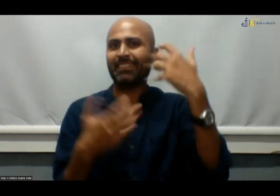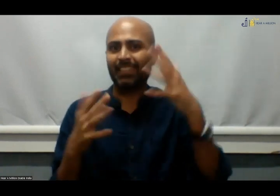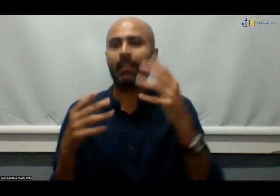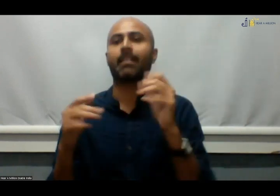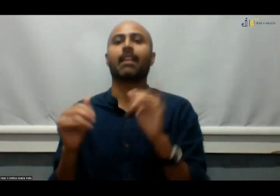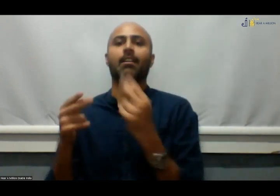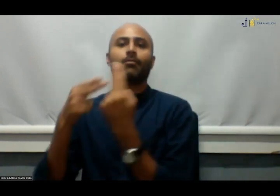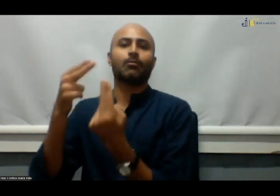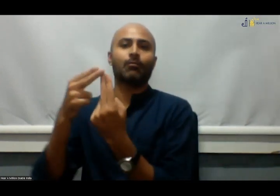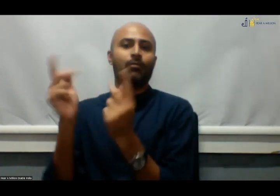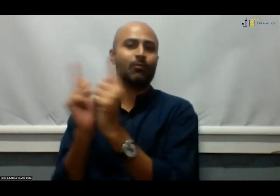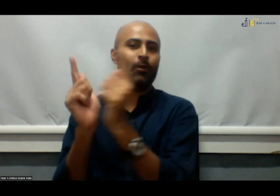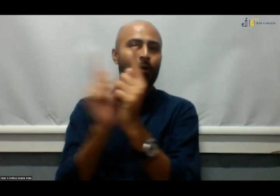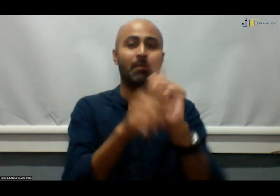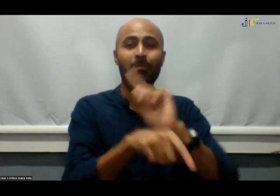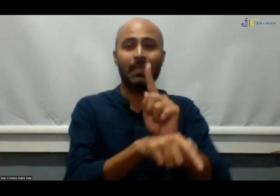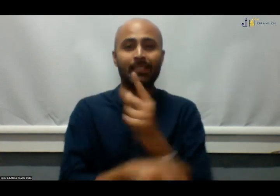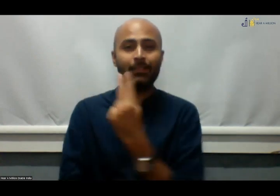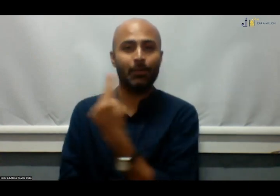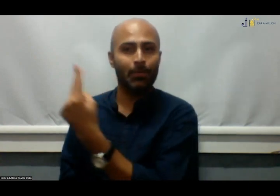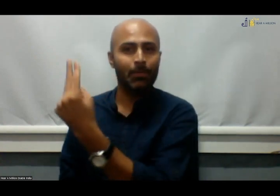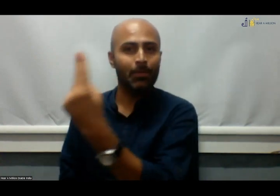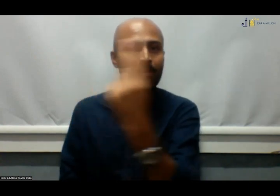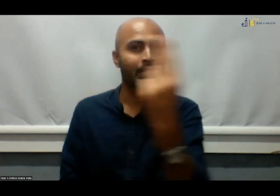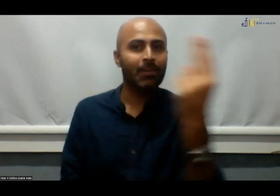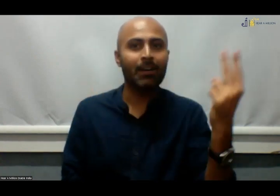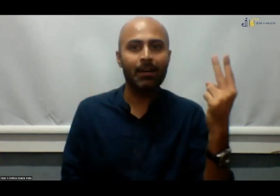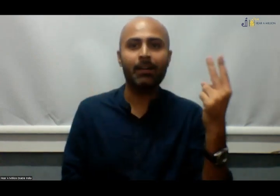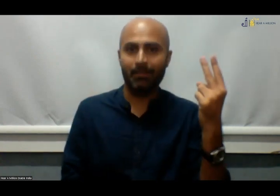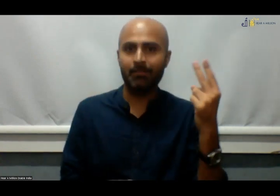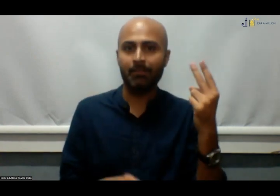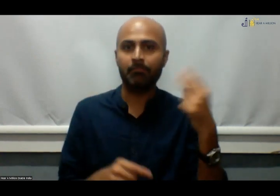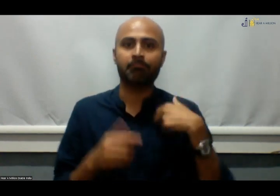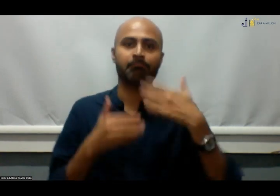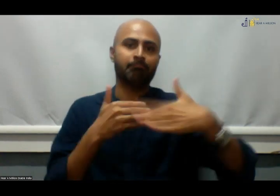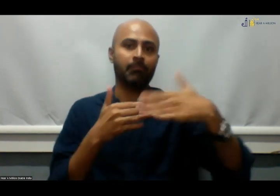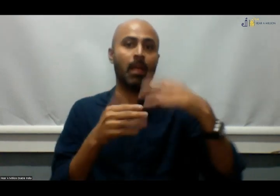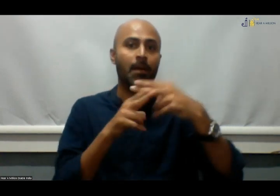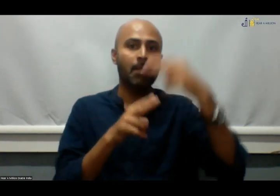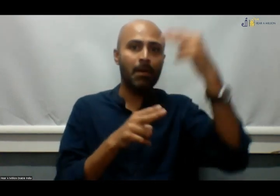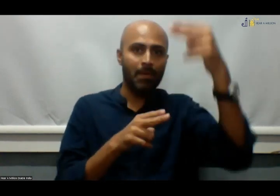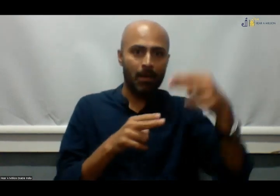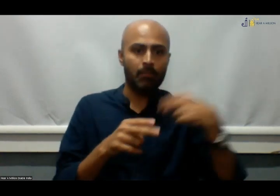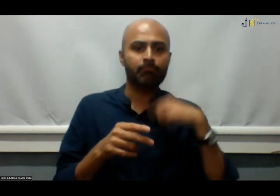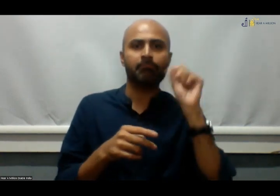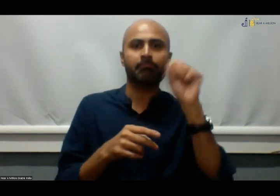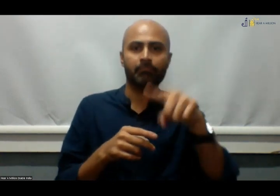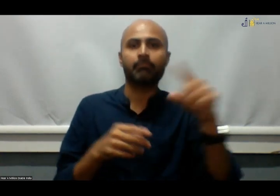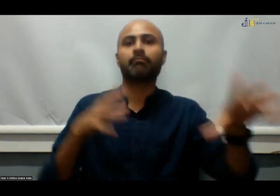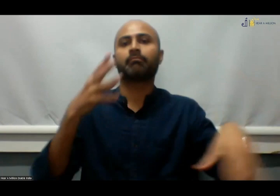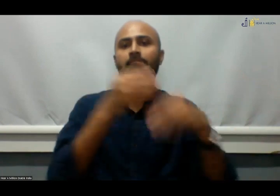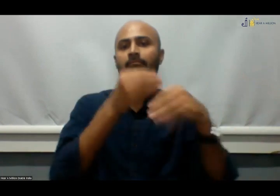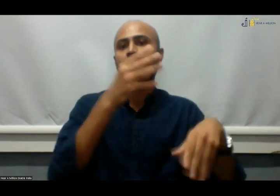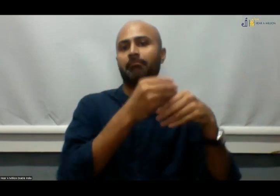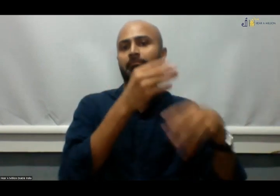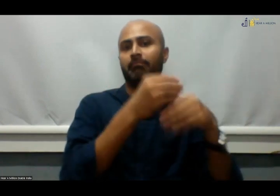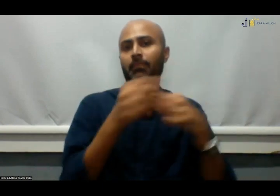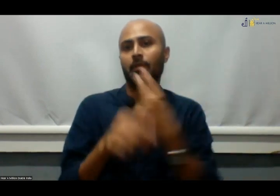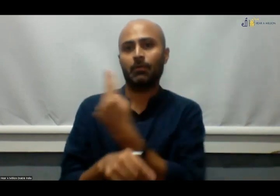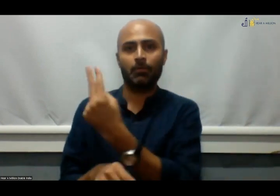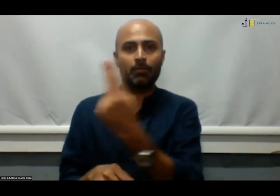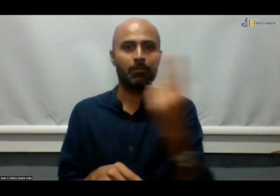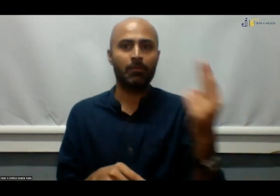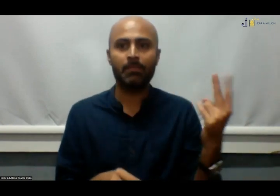with Sudamani. There are people who would like to share their views, and I will